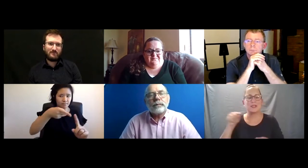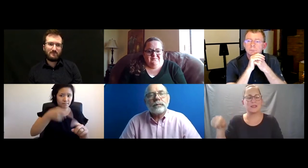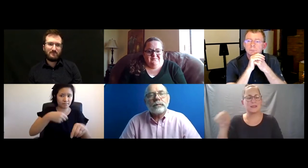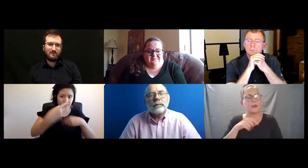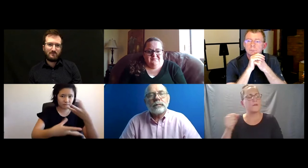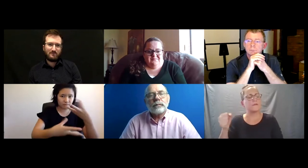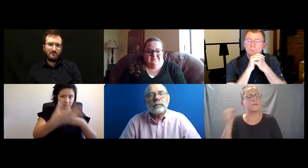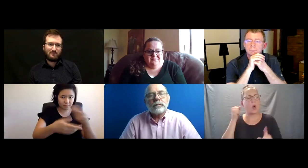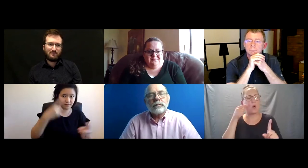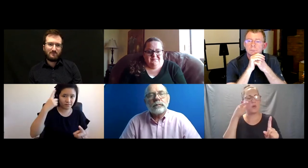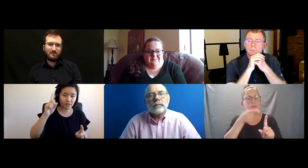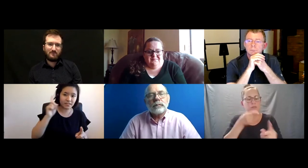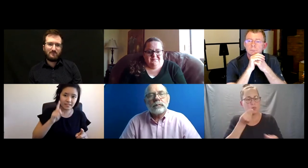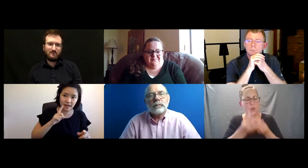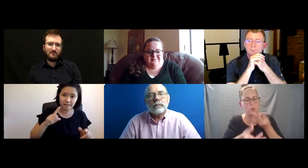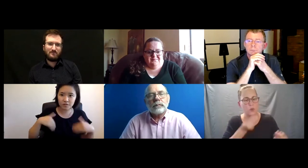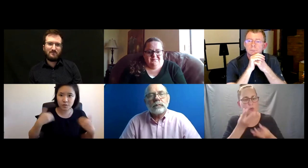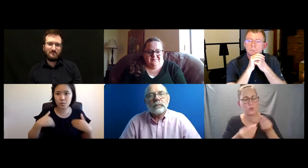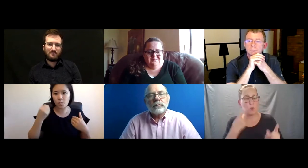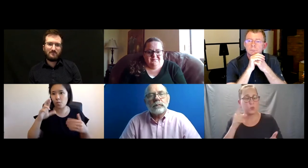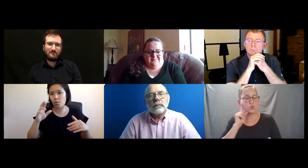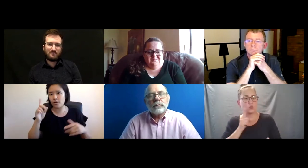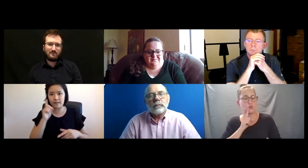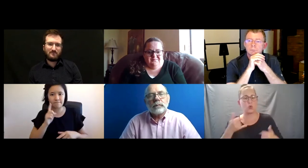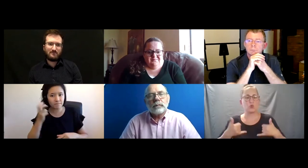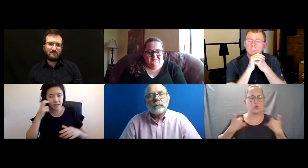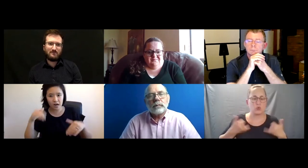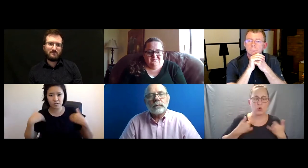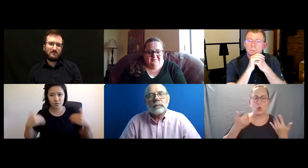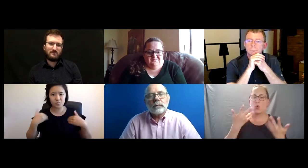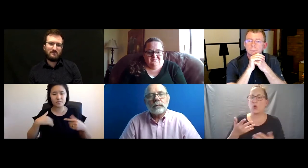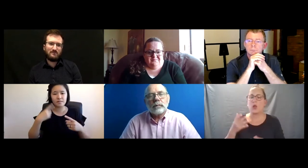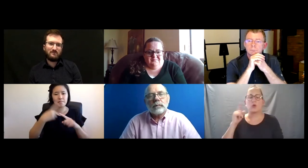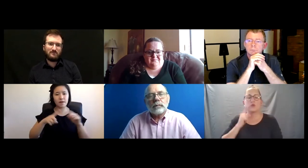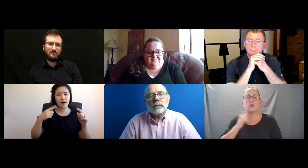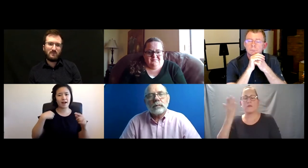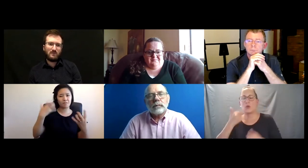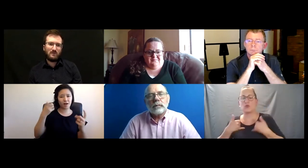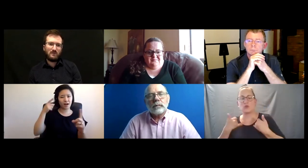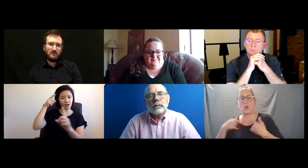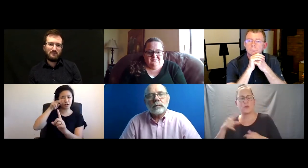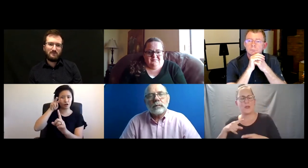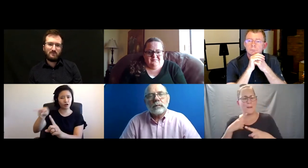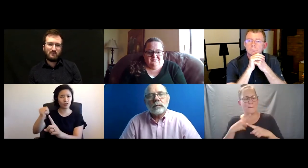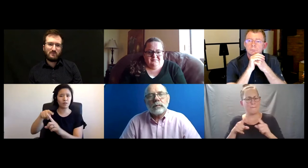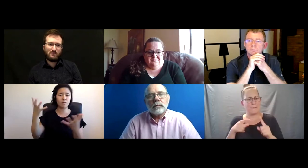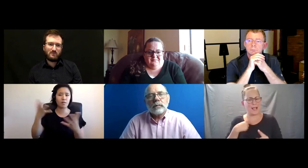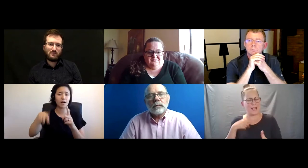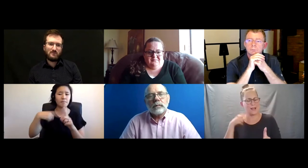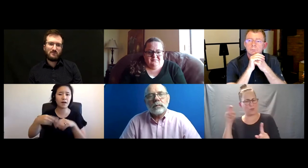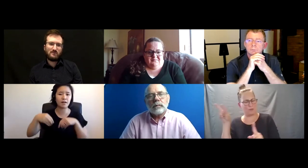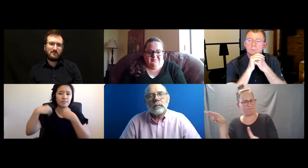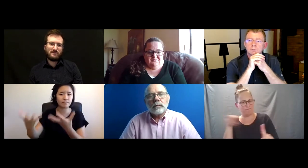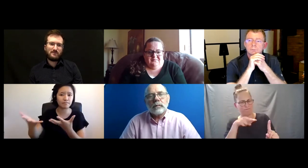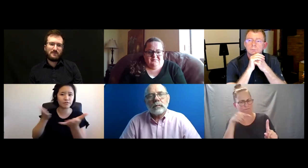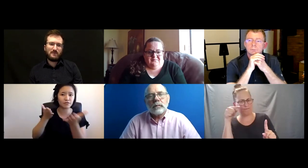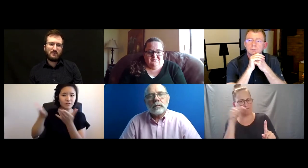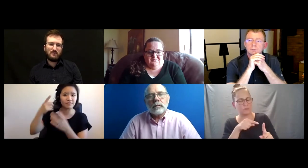What I have seen is employment services are provided for deaf and deafblind youth, but